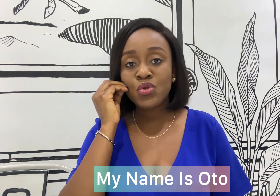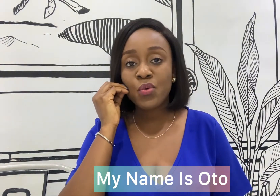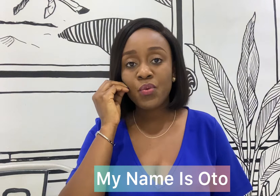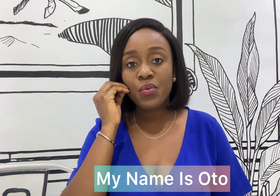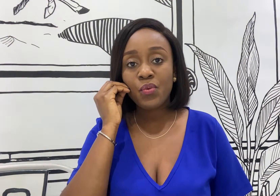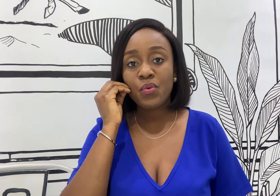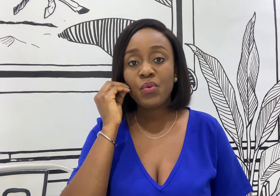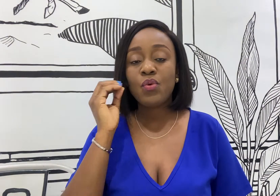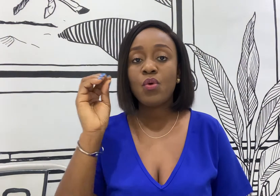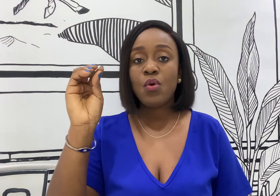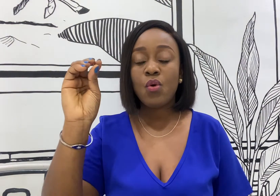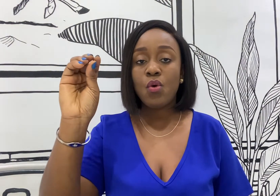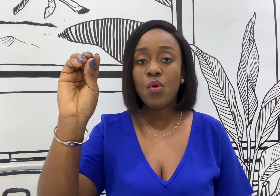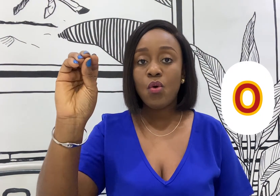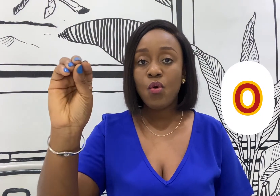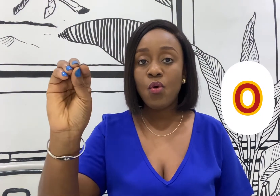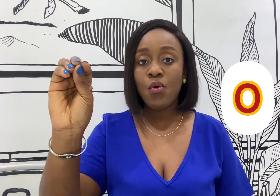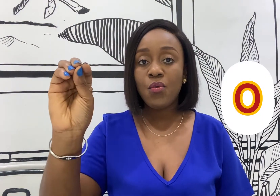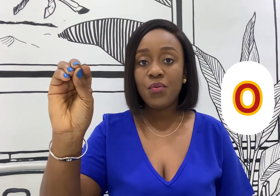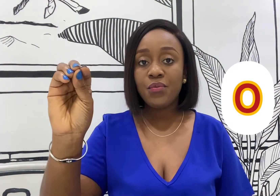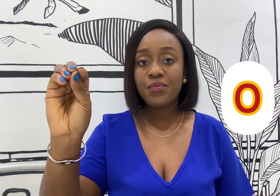Otto. So we spell Otto,